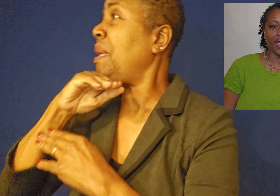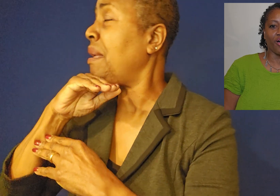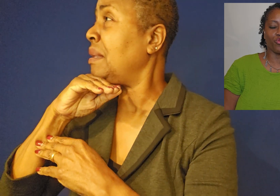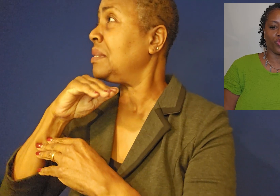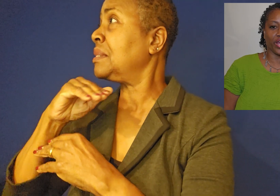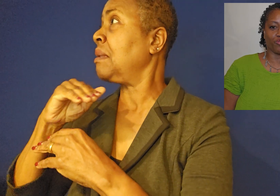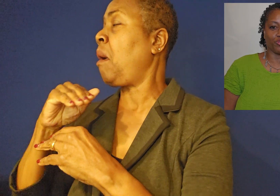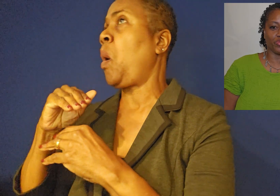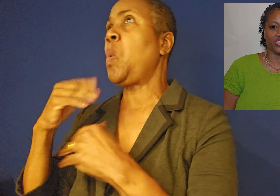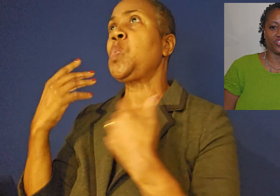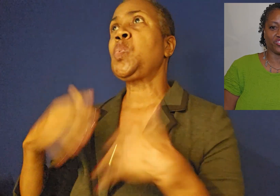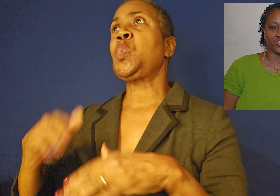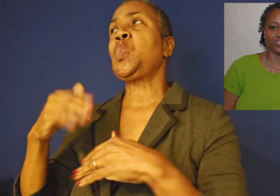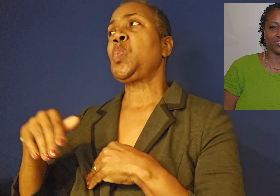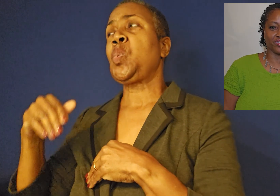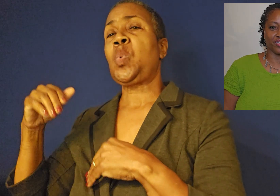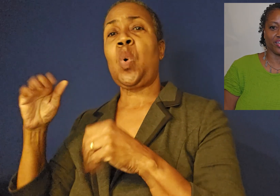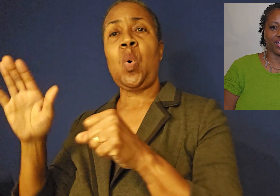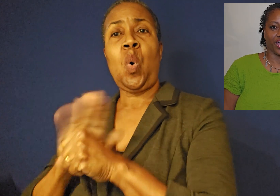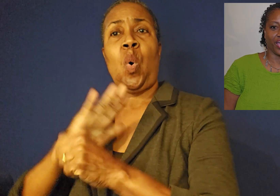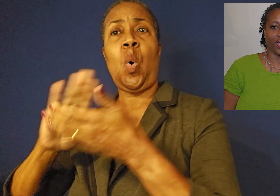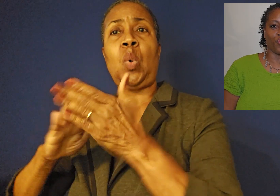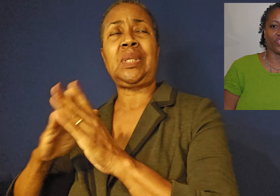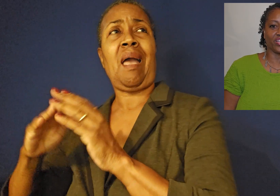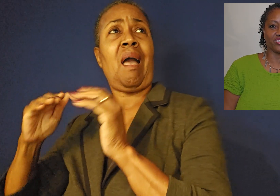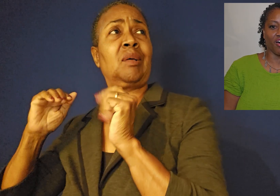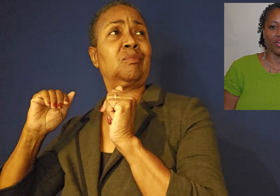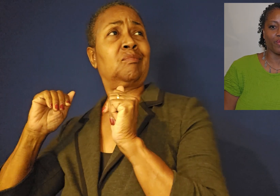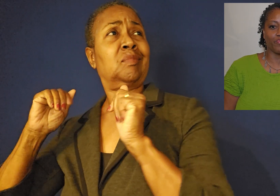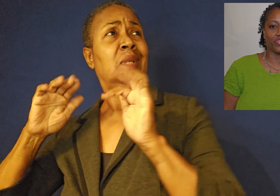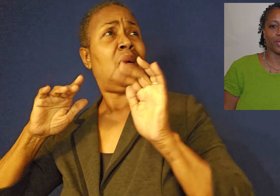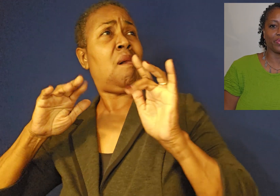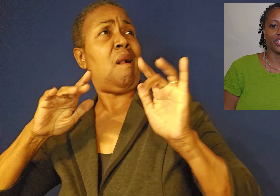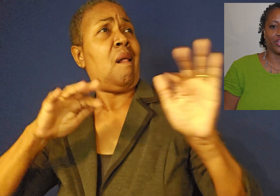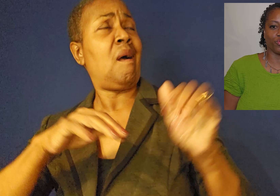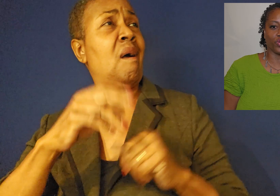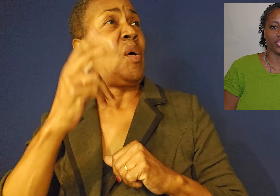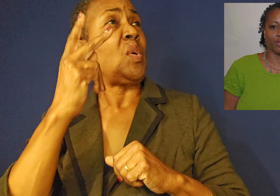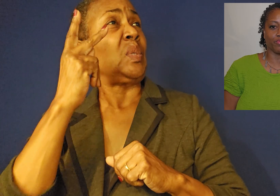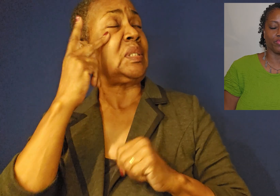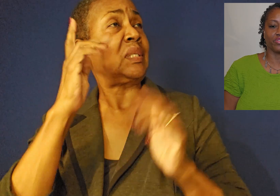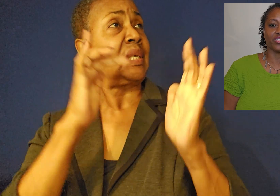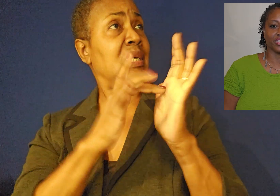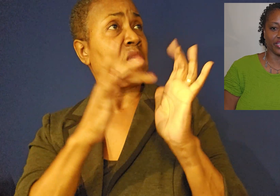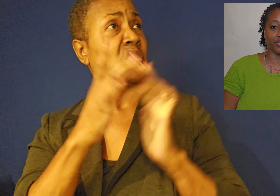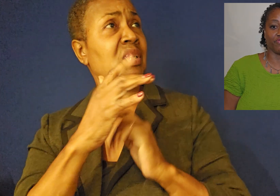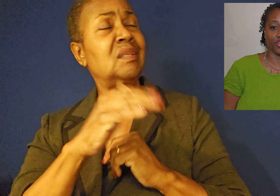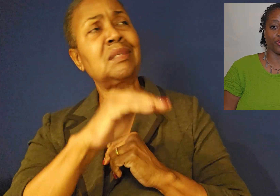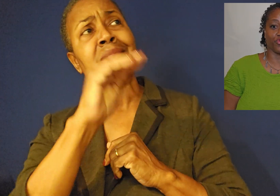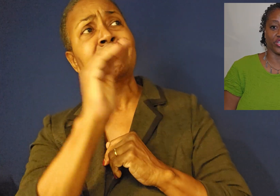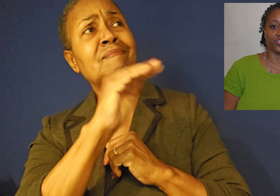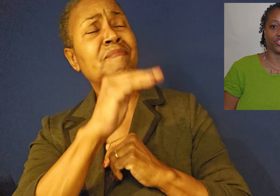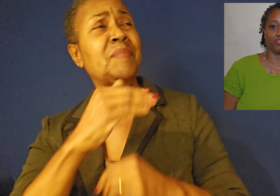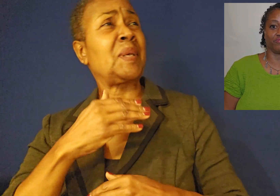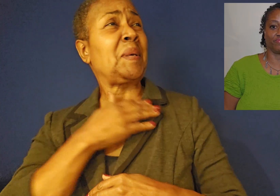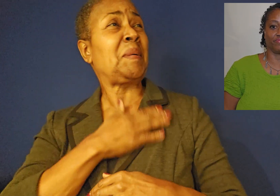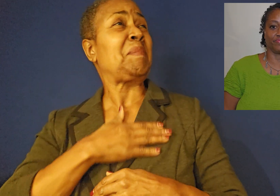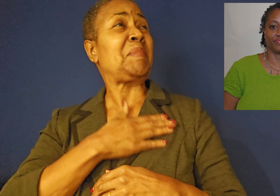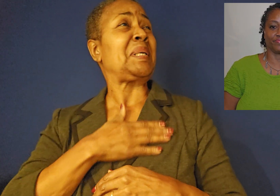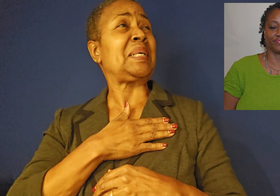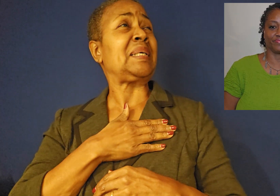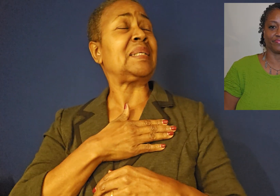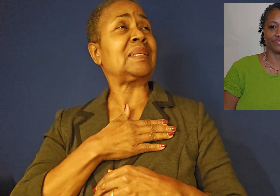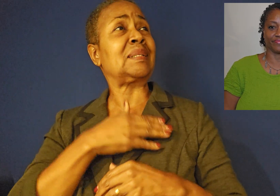whole town went out to meet Jesus, and when they saw him, they pleaded with him to leave their region.